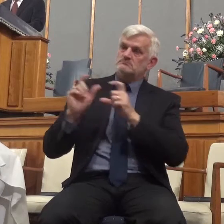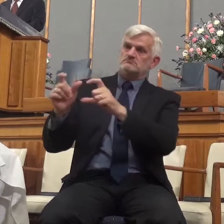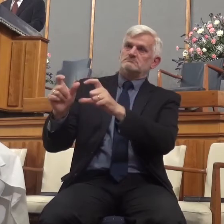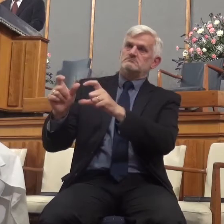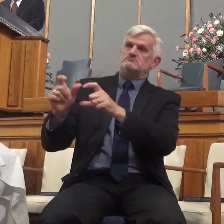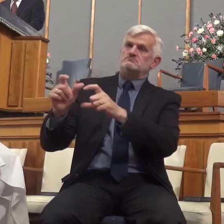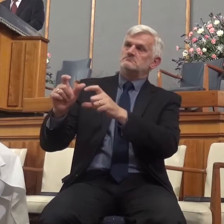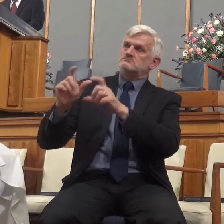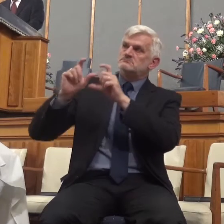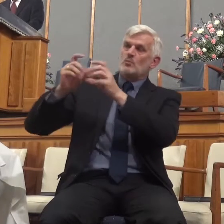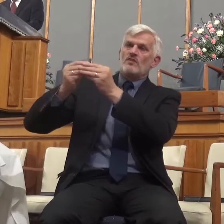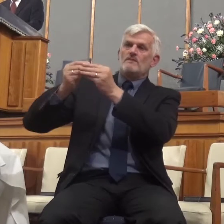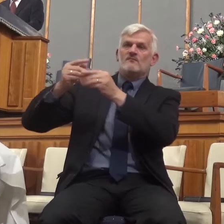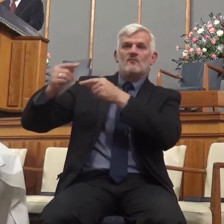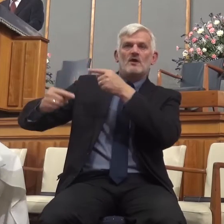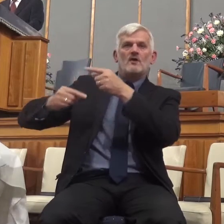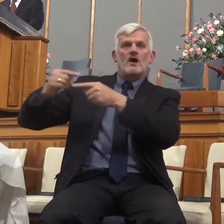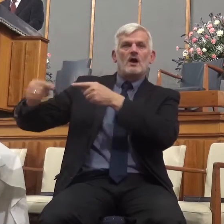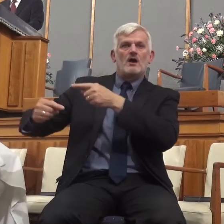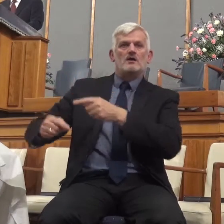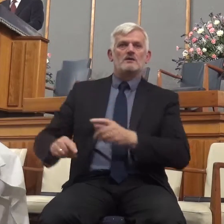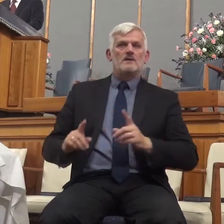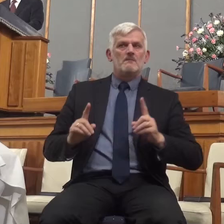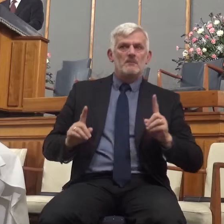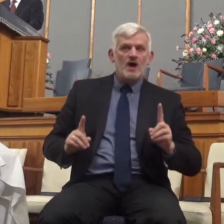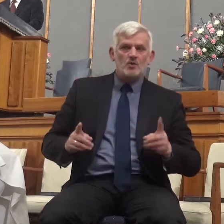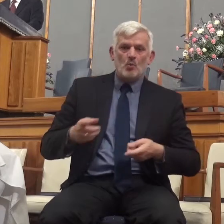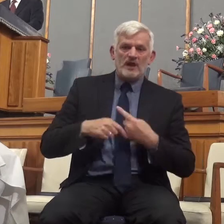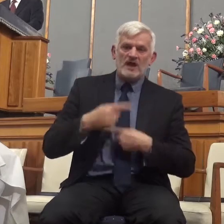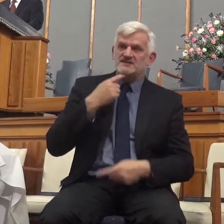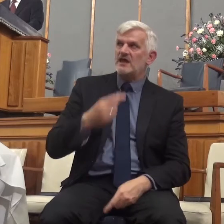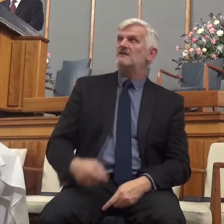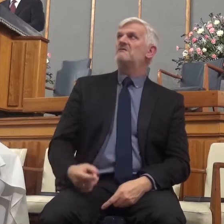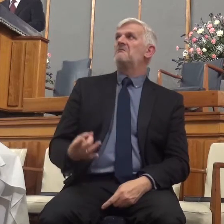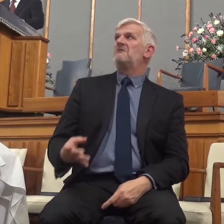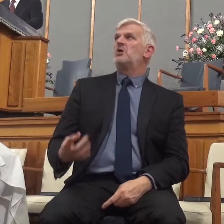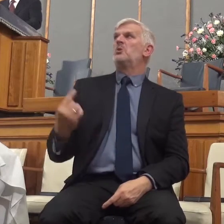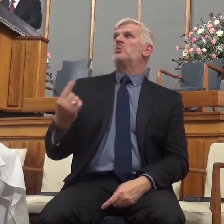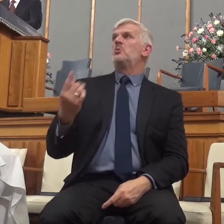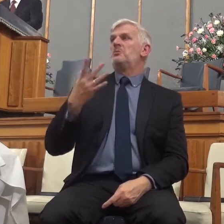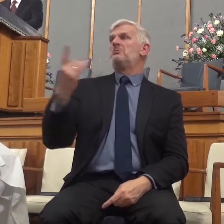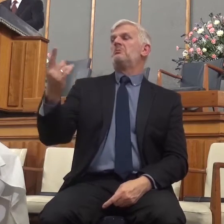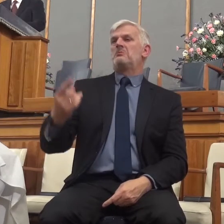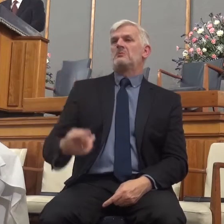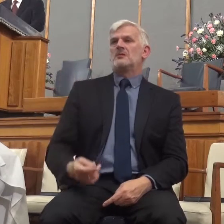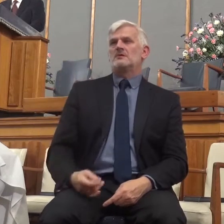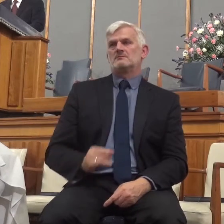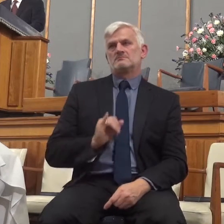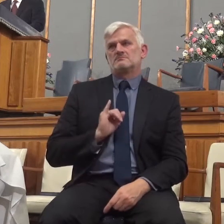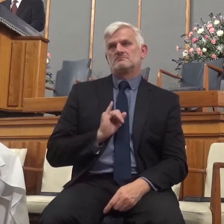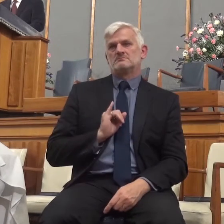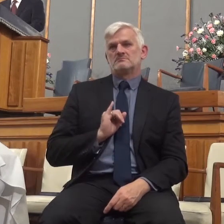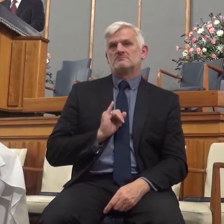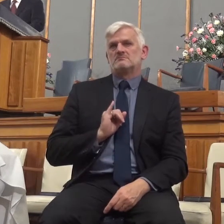with him, and yet we can be indifferent to all that. So, here we go into some of the